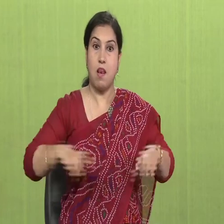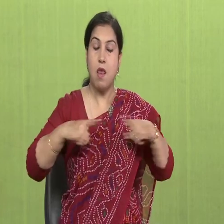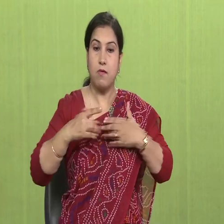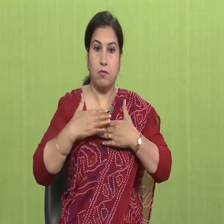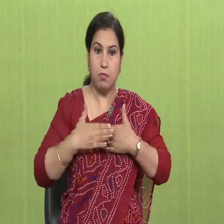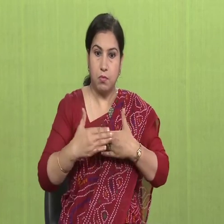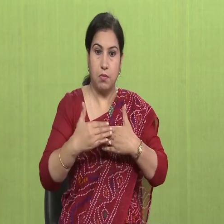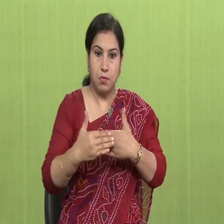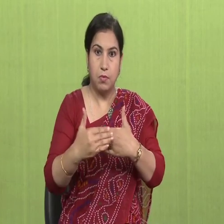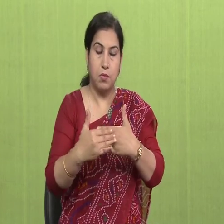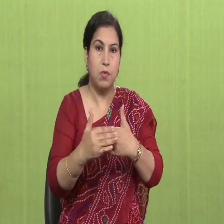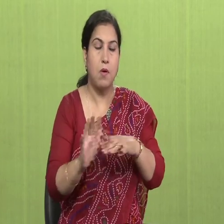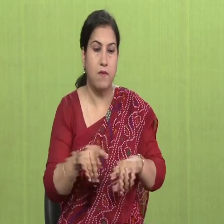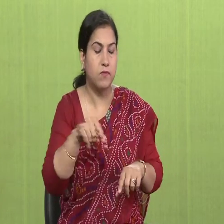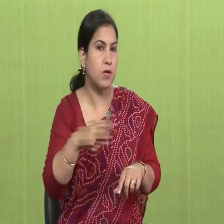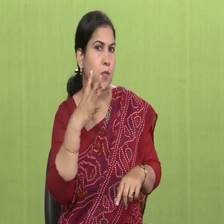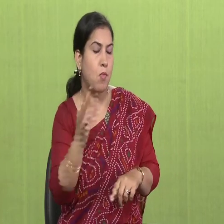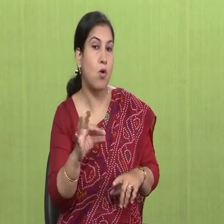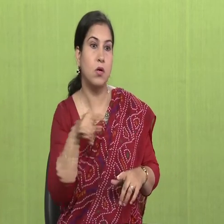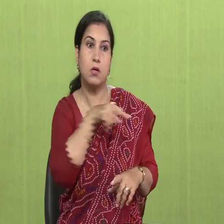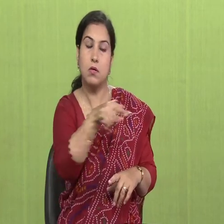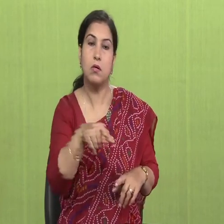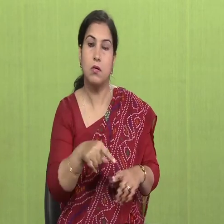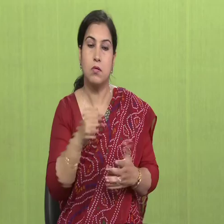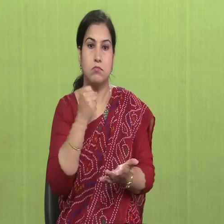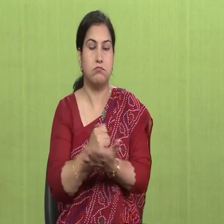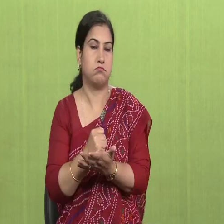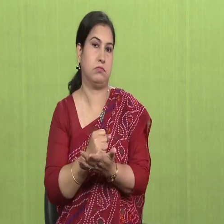its significance cannot be underestimated.